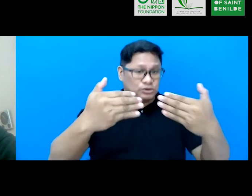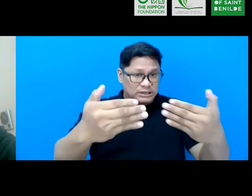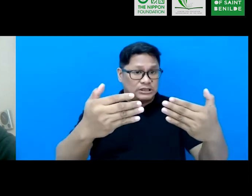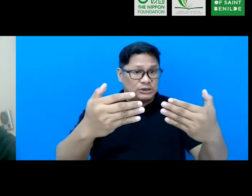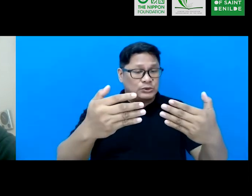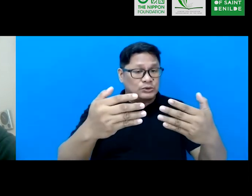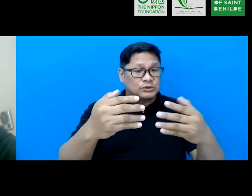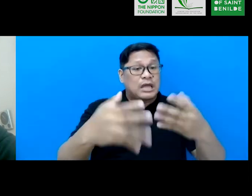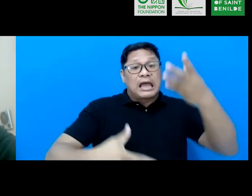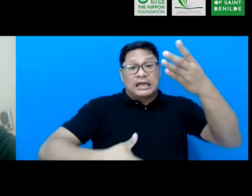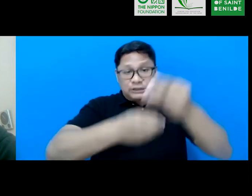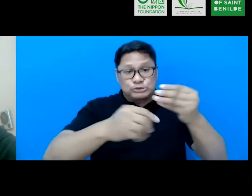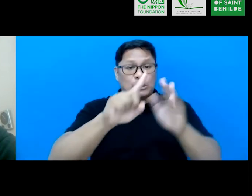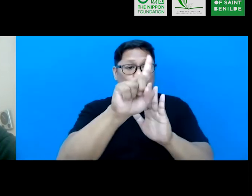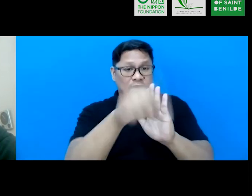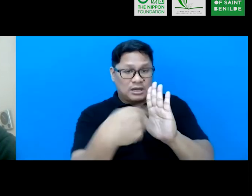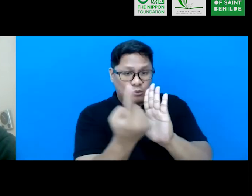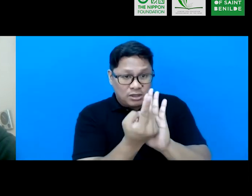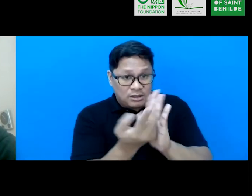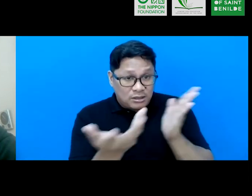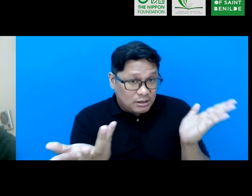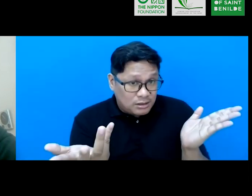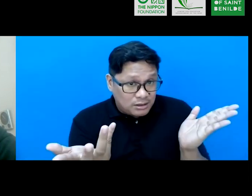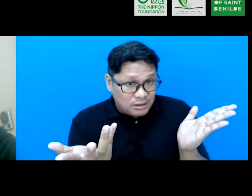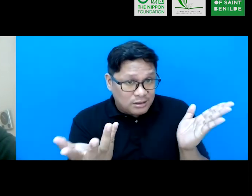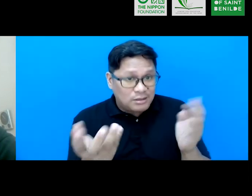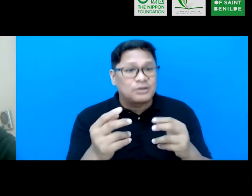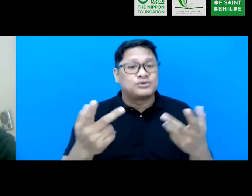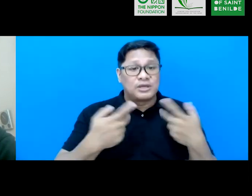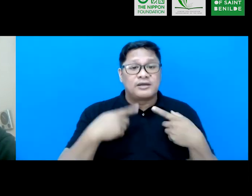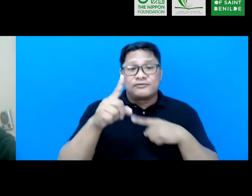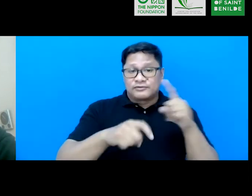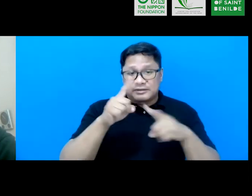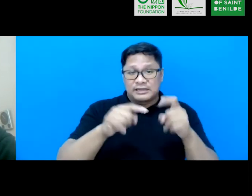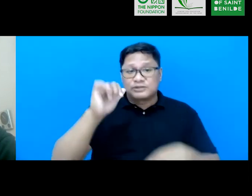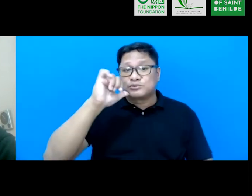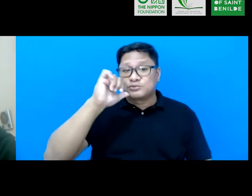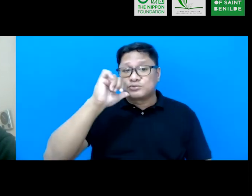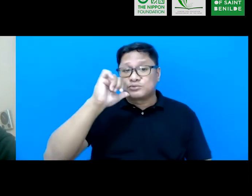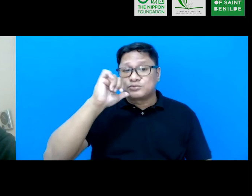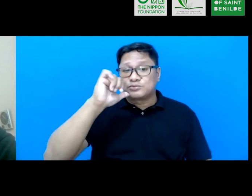hour. So we will have the exam tomorrow.